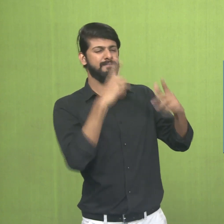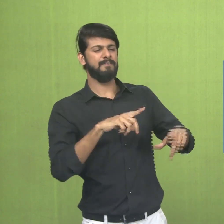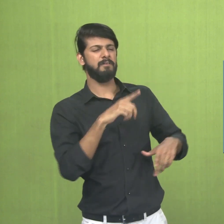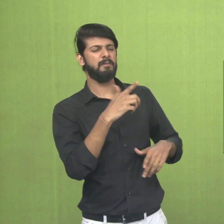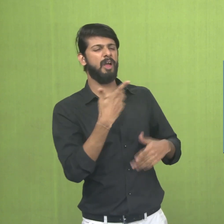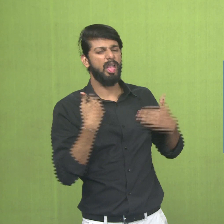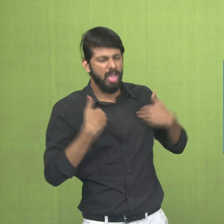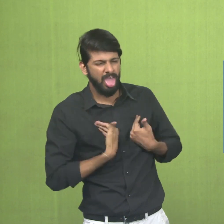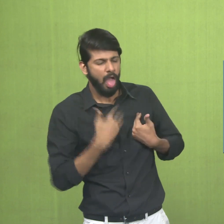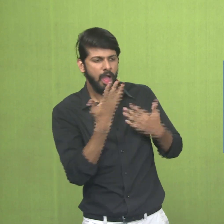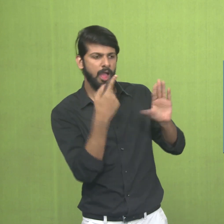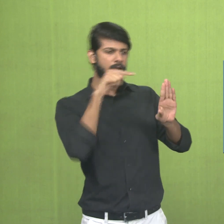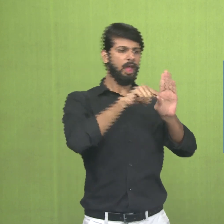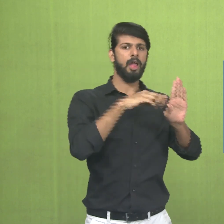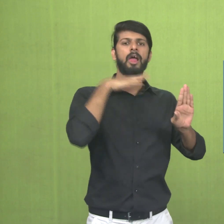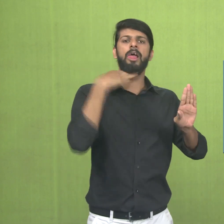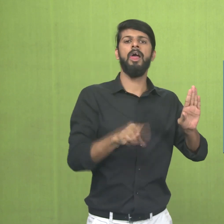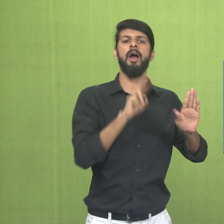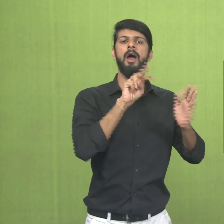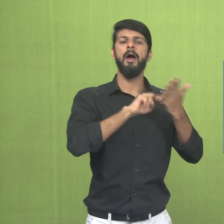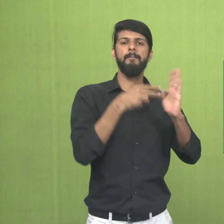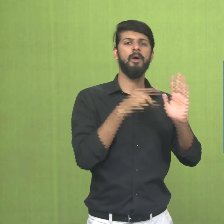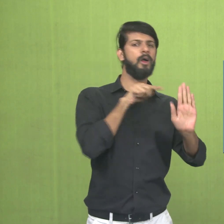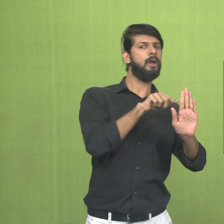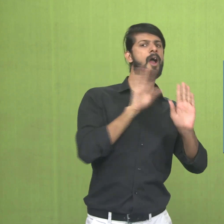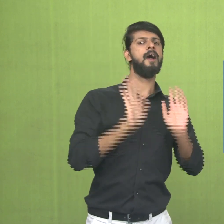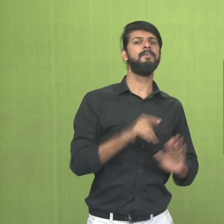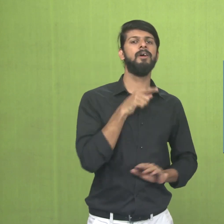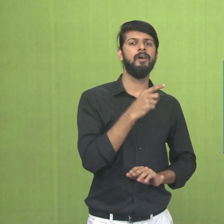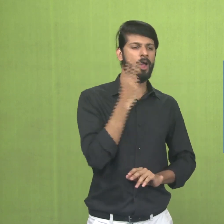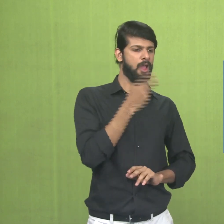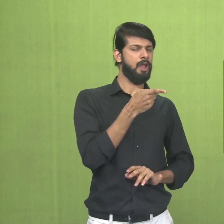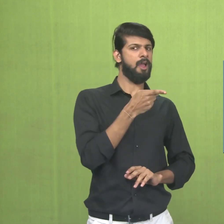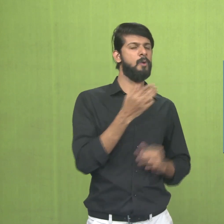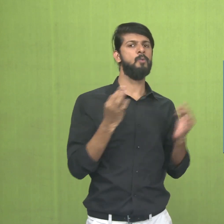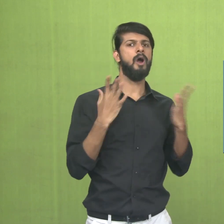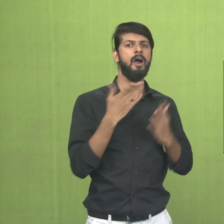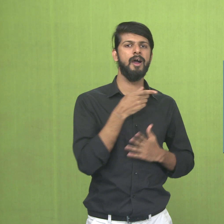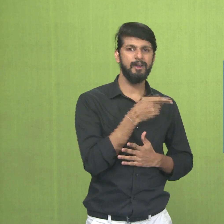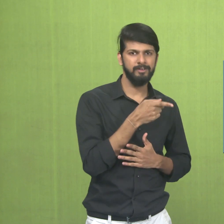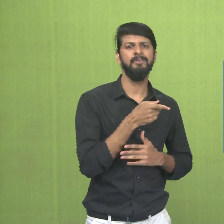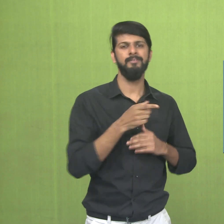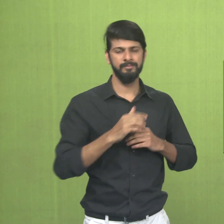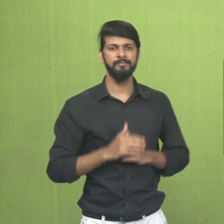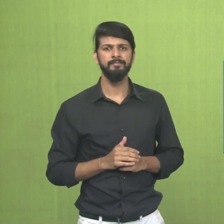metaphor, that it looks like a very tired and dying camel, but it is a metaphor for death as a reality of life.